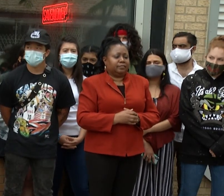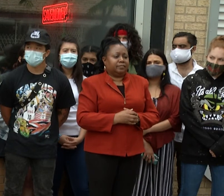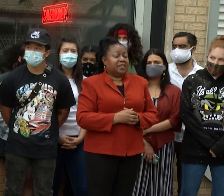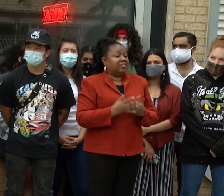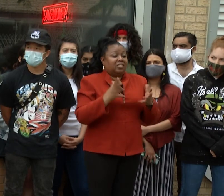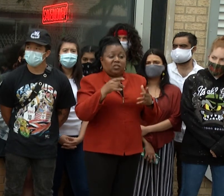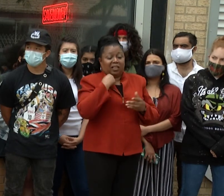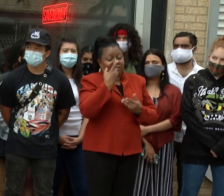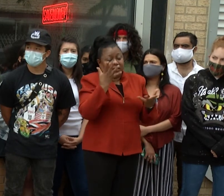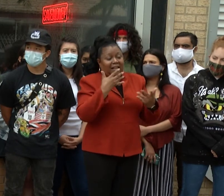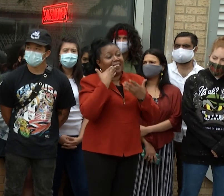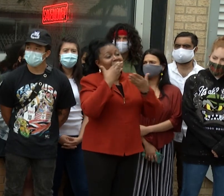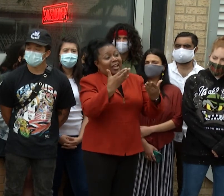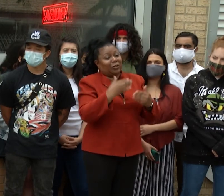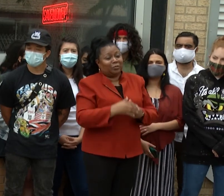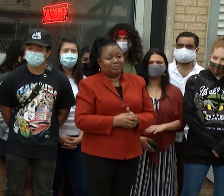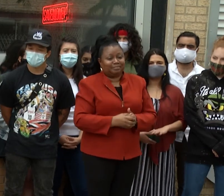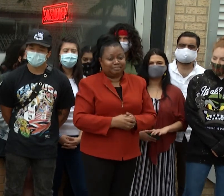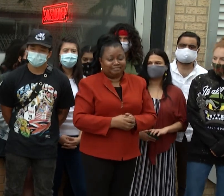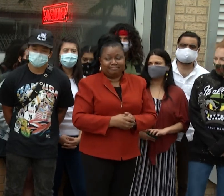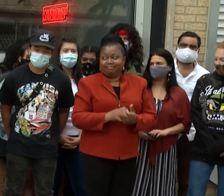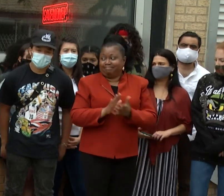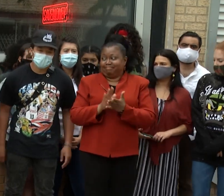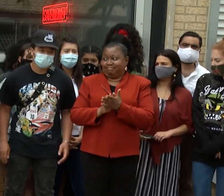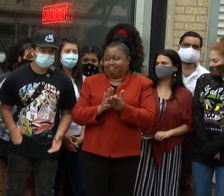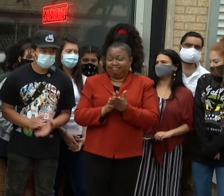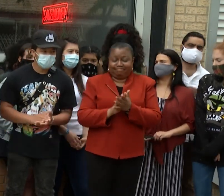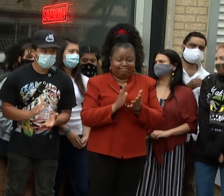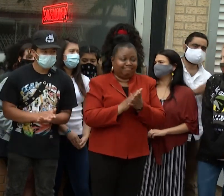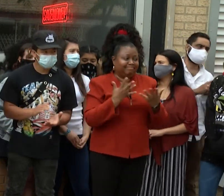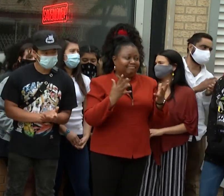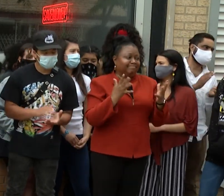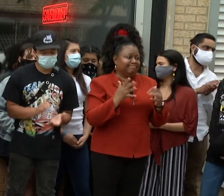That's all I have to say. Thank you.